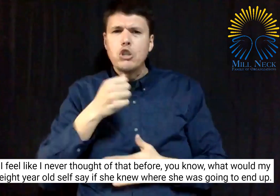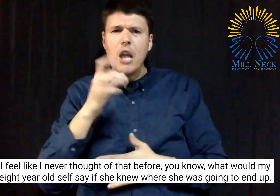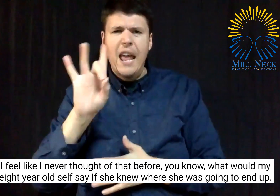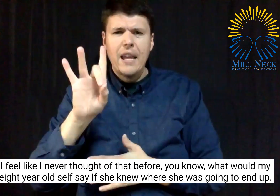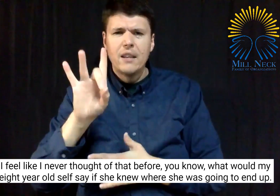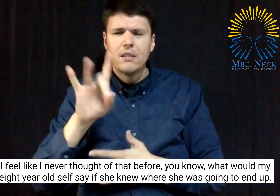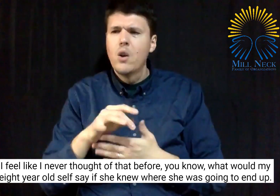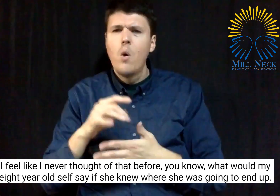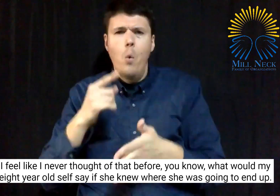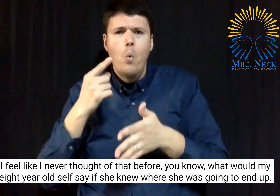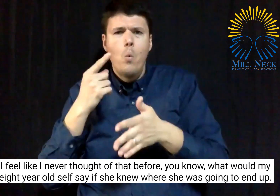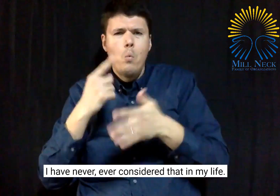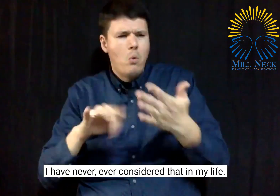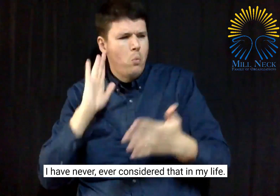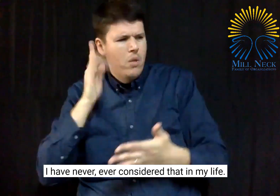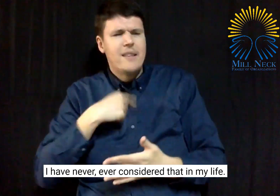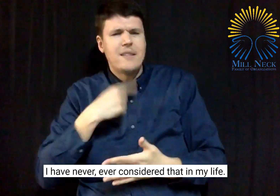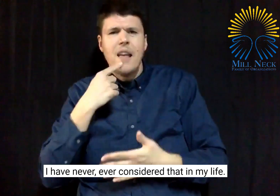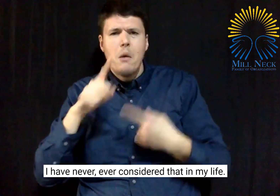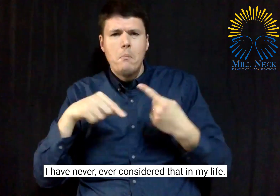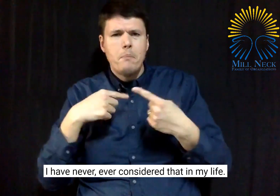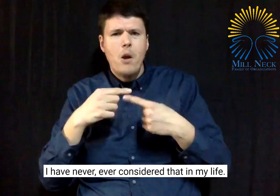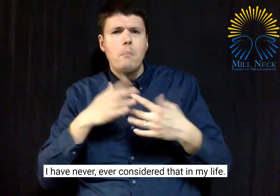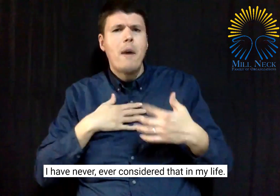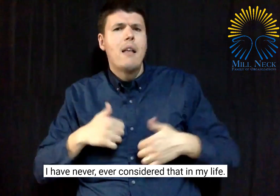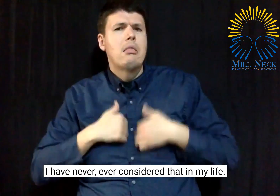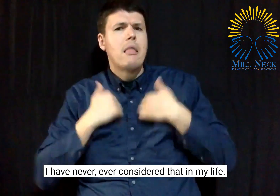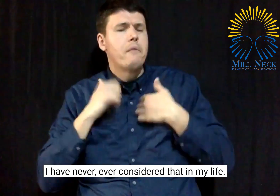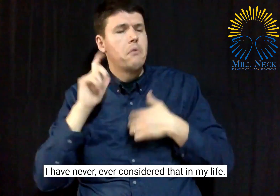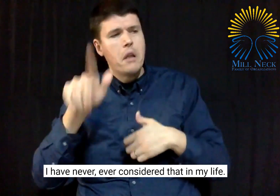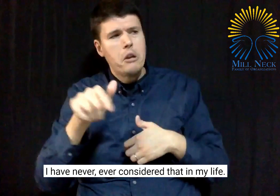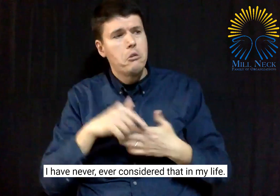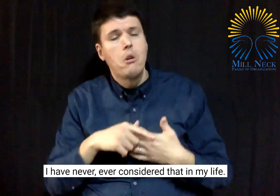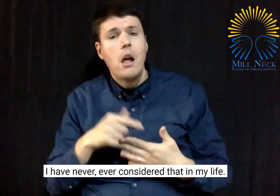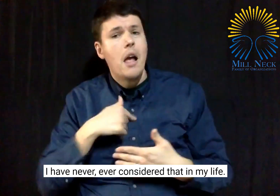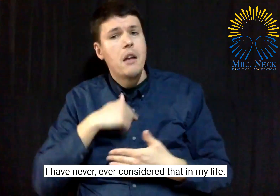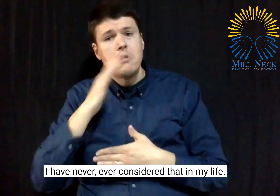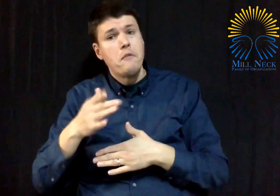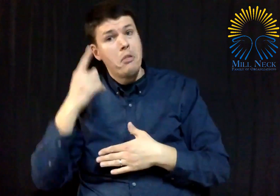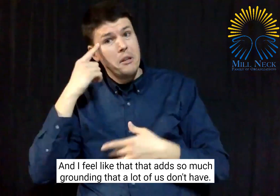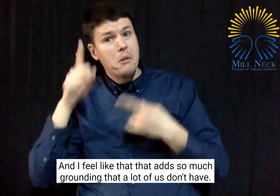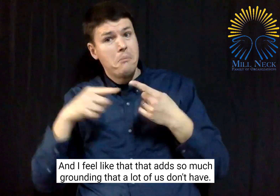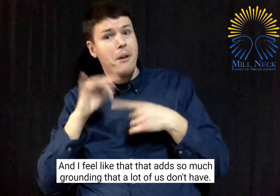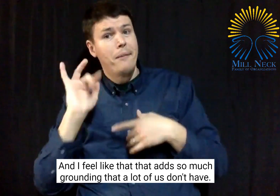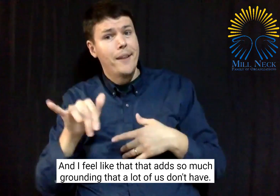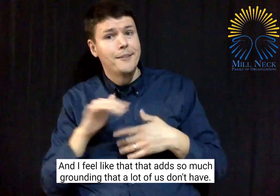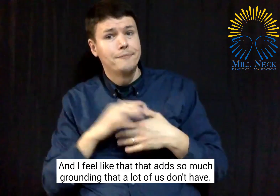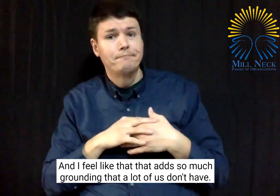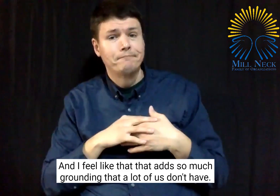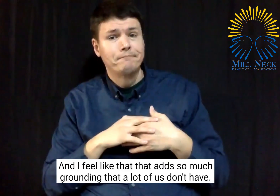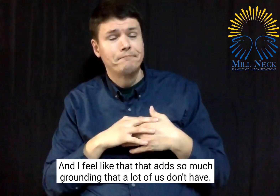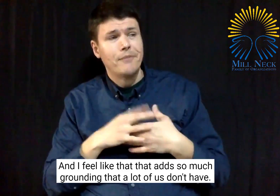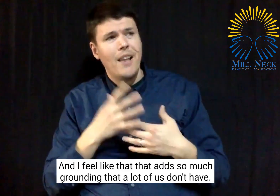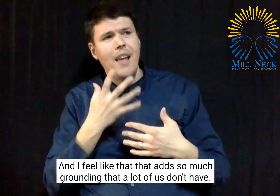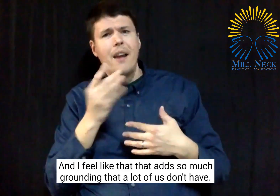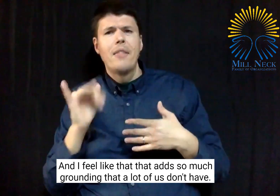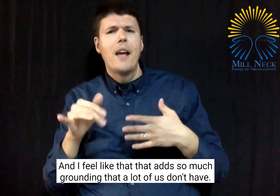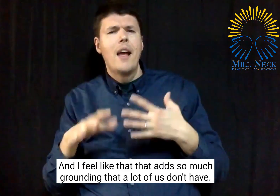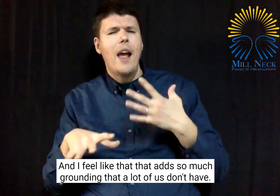where she was going to end up? I have never, ever considered that in my life. And I feel like that adds so much grounding